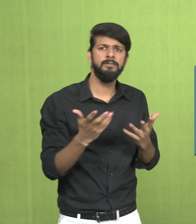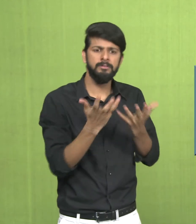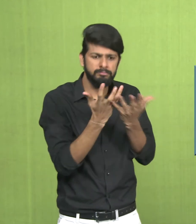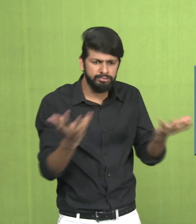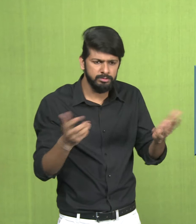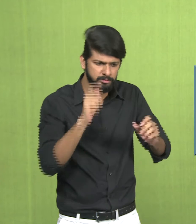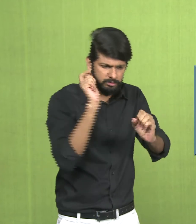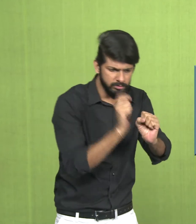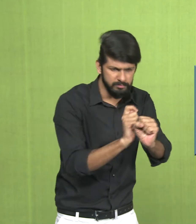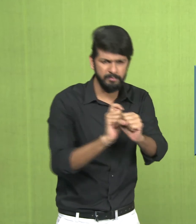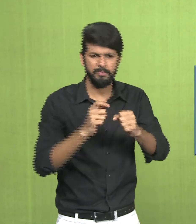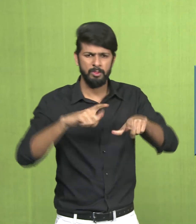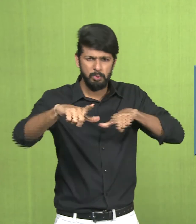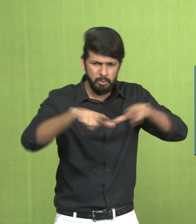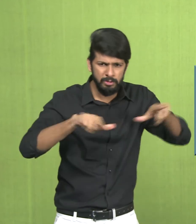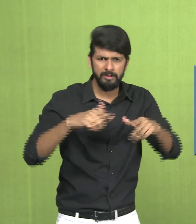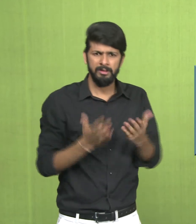And Indus Valley civilization really flourished